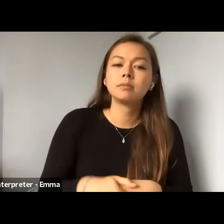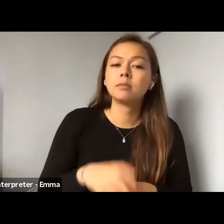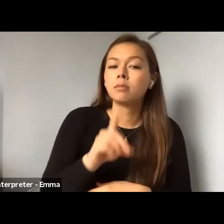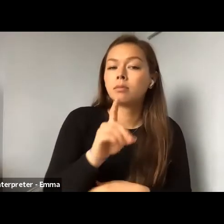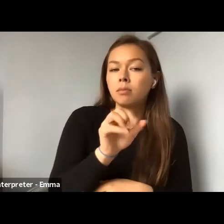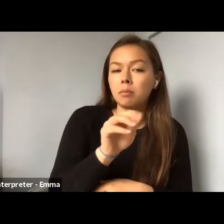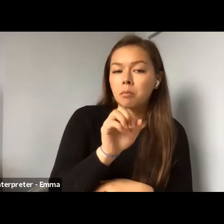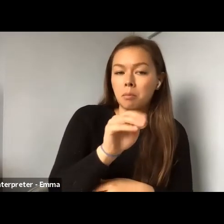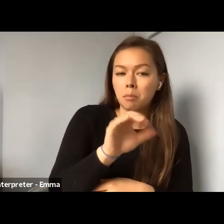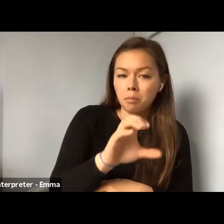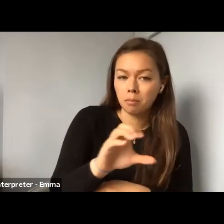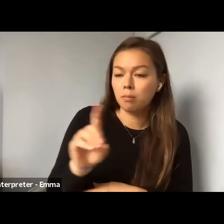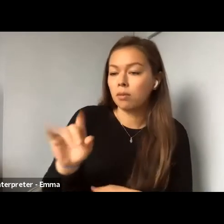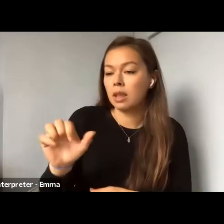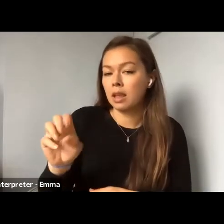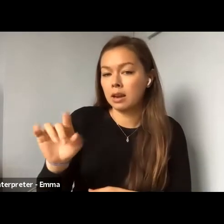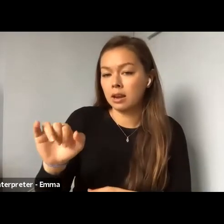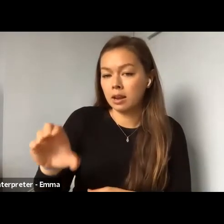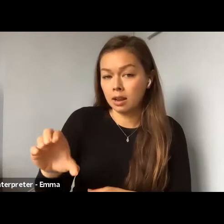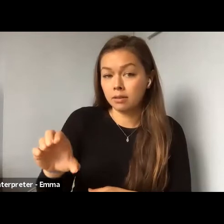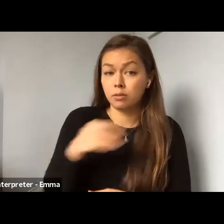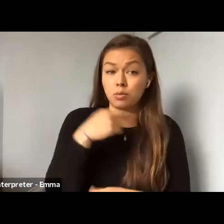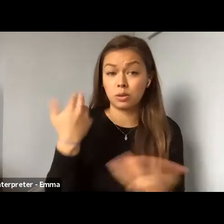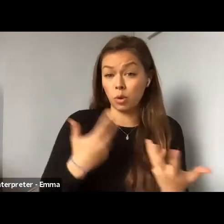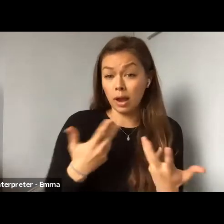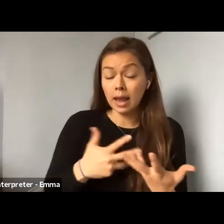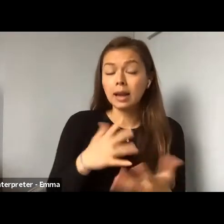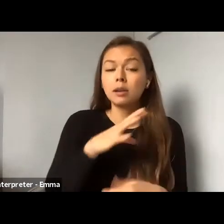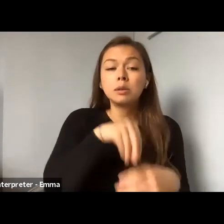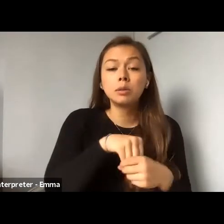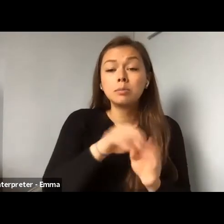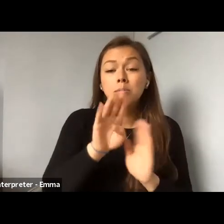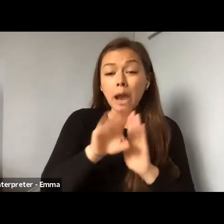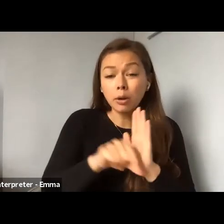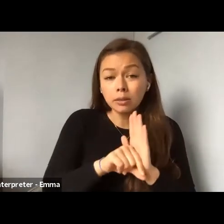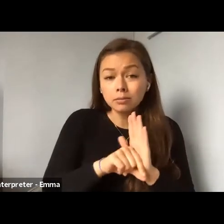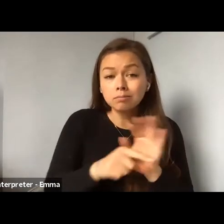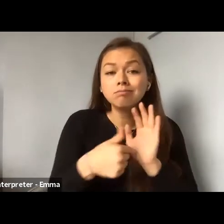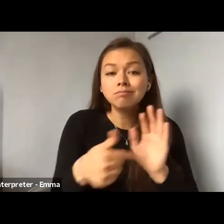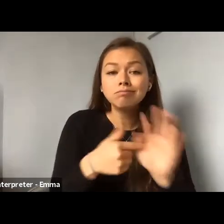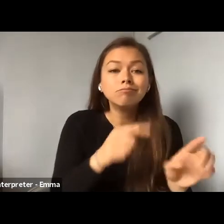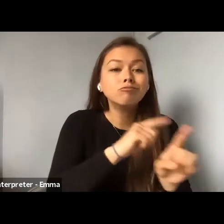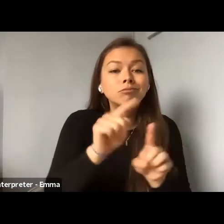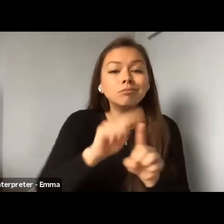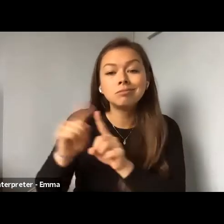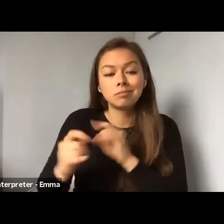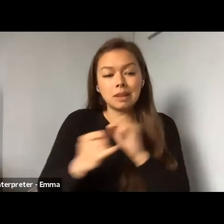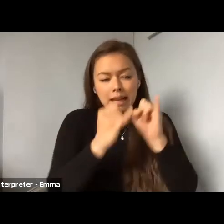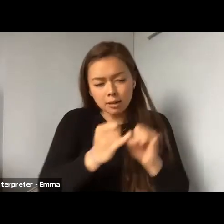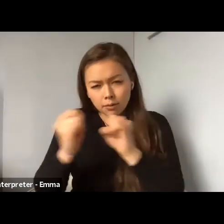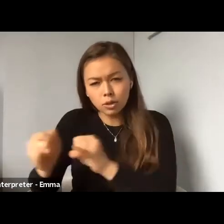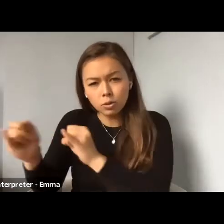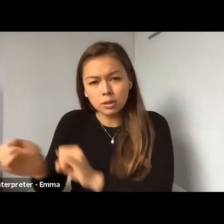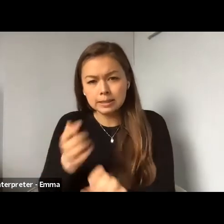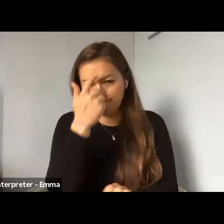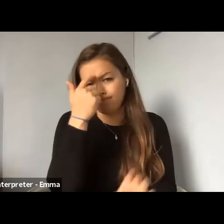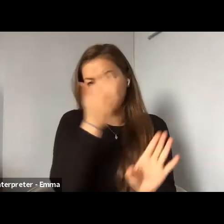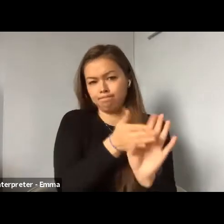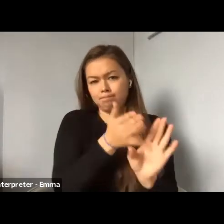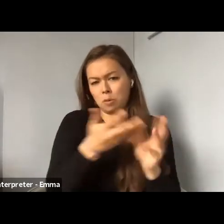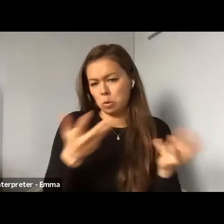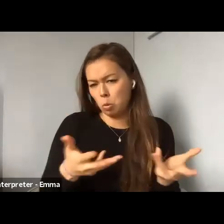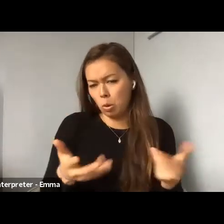included background risk factors such as individual psychopathology, any immediate